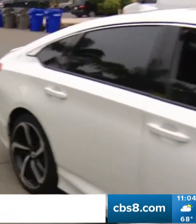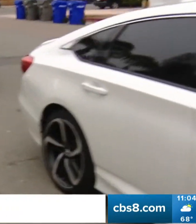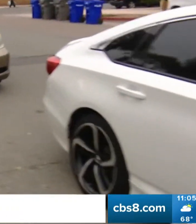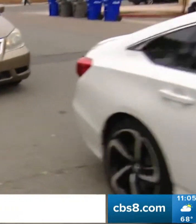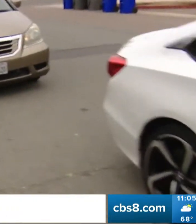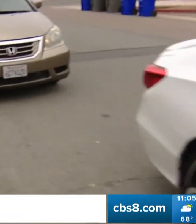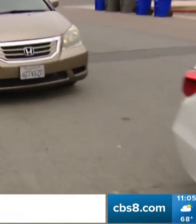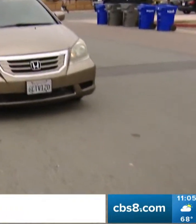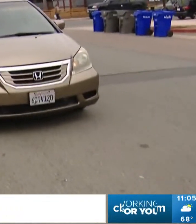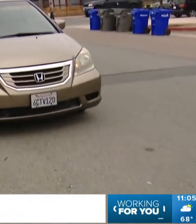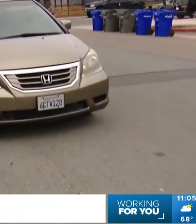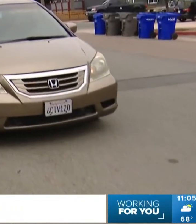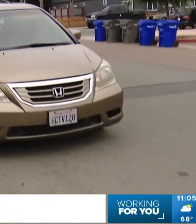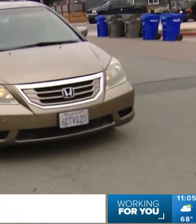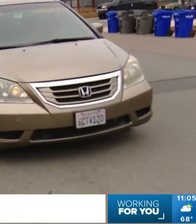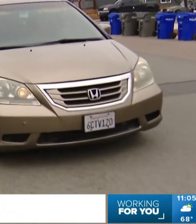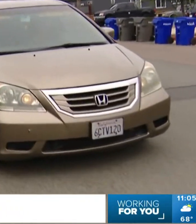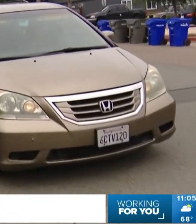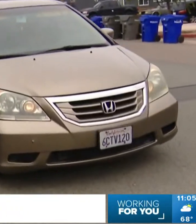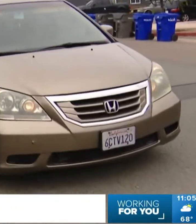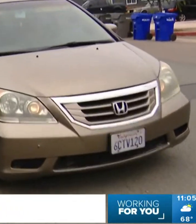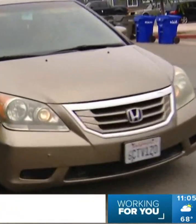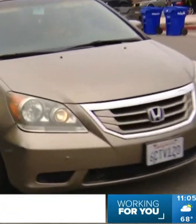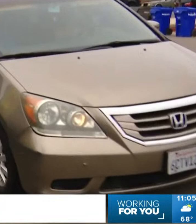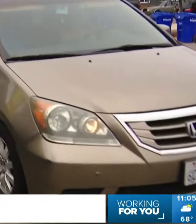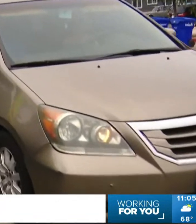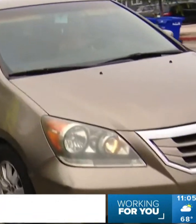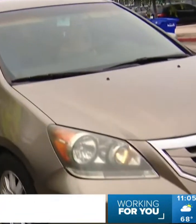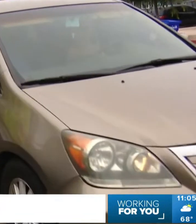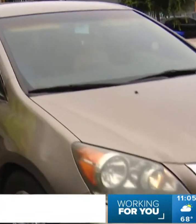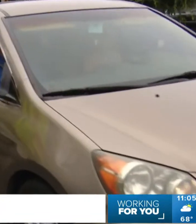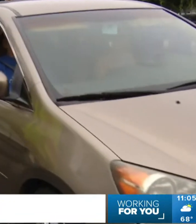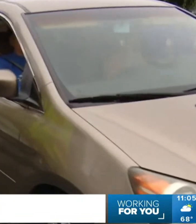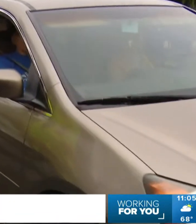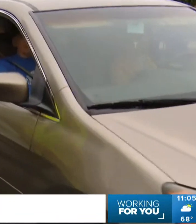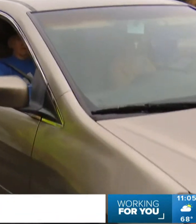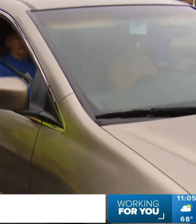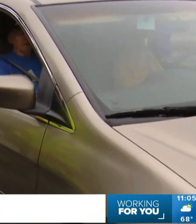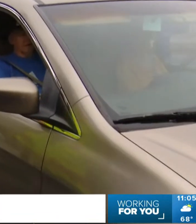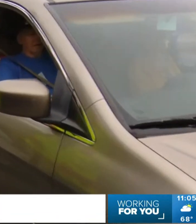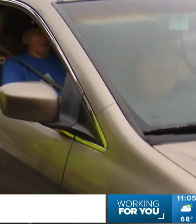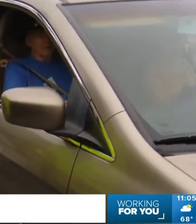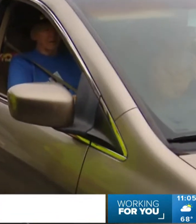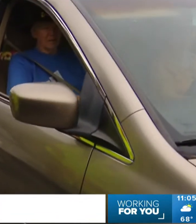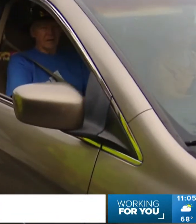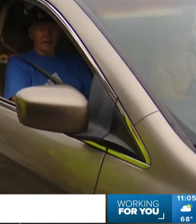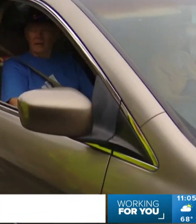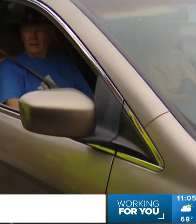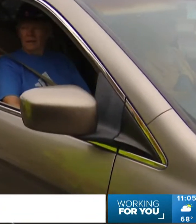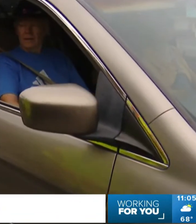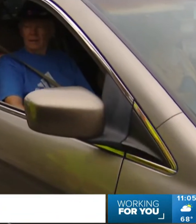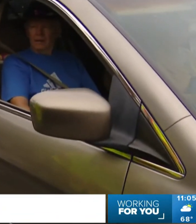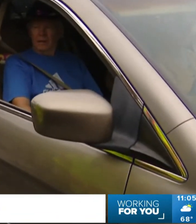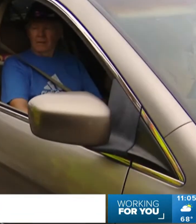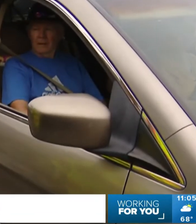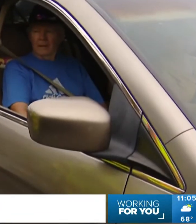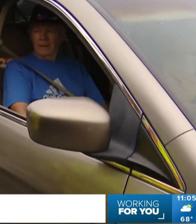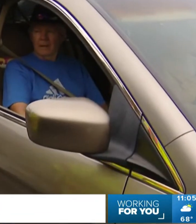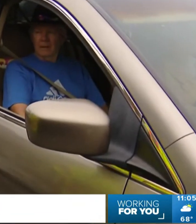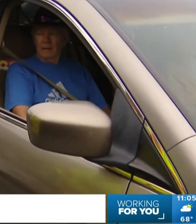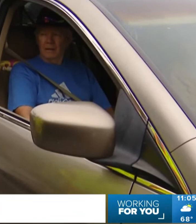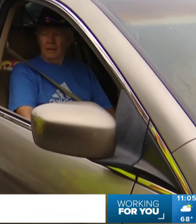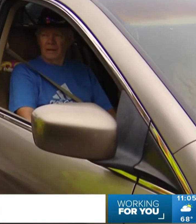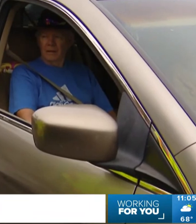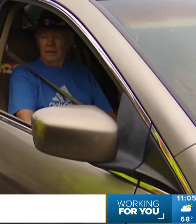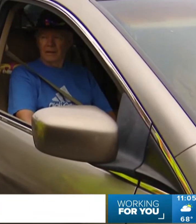car to car, letting people know. So there were some people who've been waiting in this line for about an hour. Just minutes ago, they did start